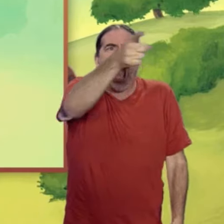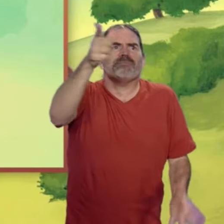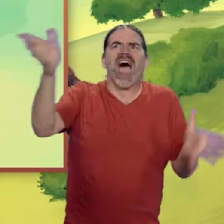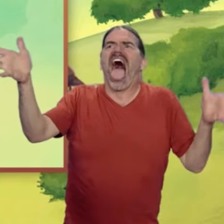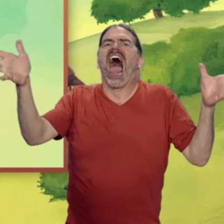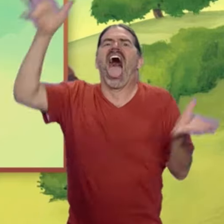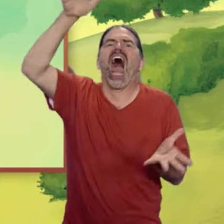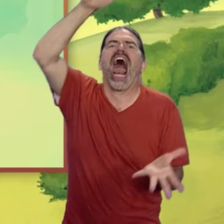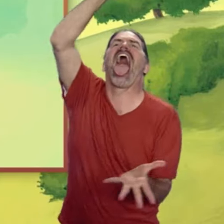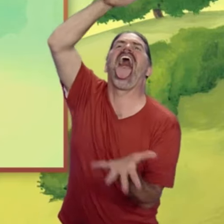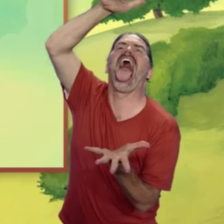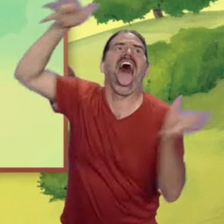gobble you up.